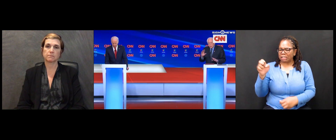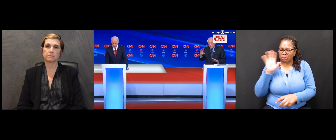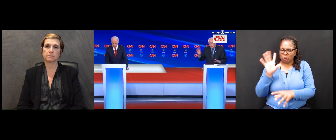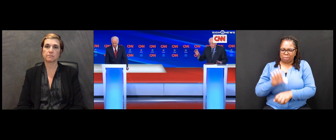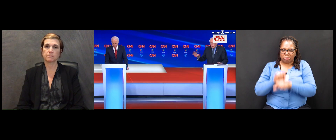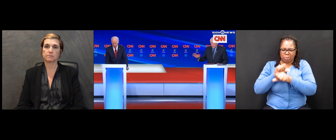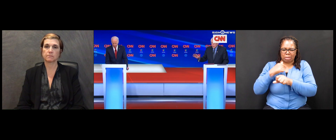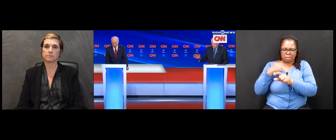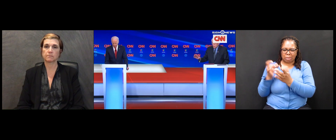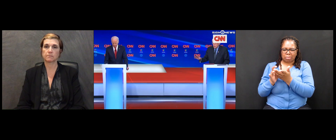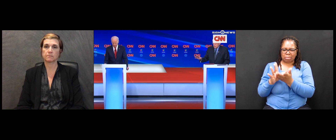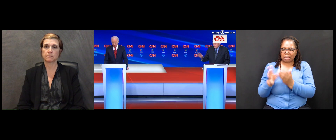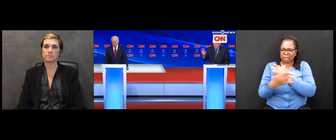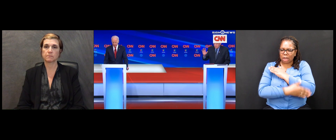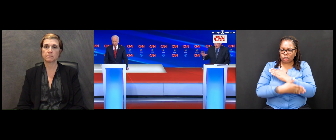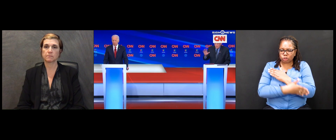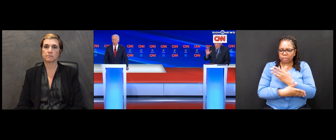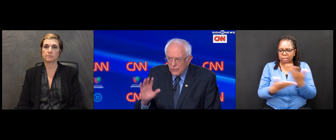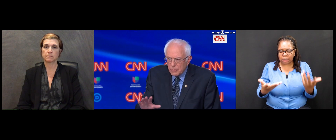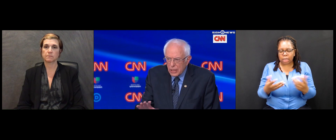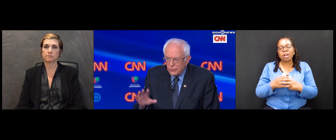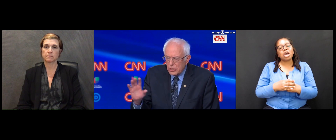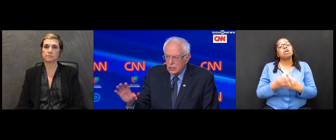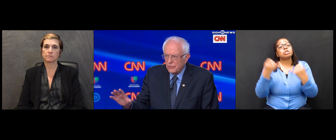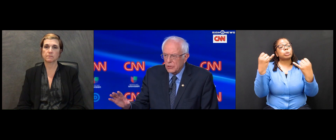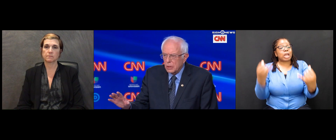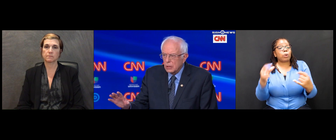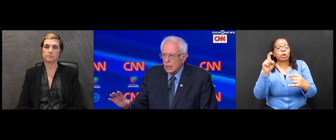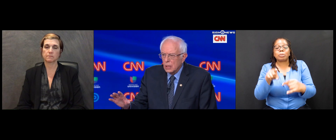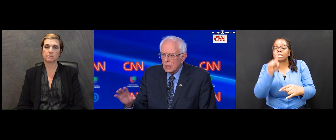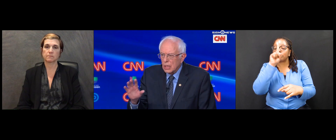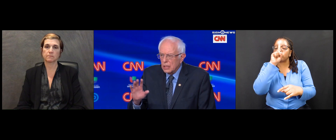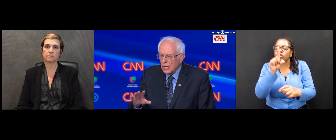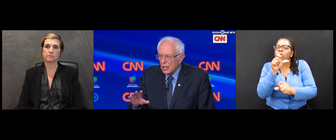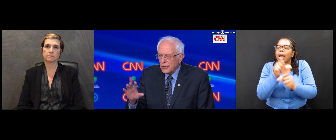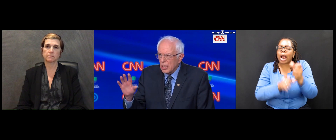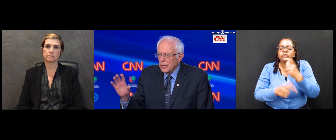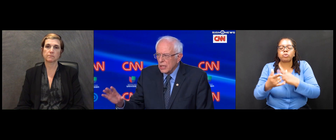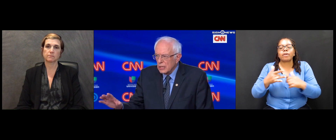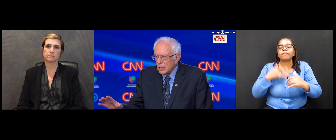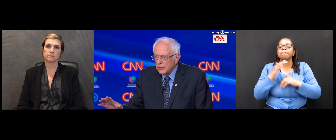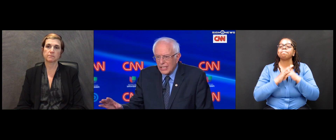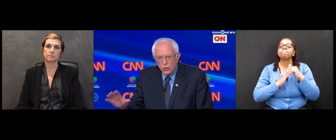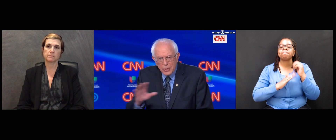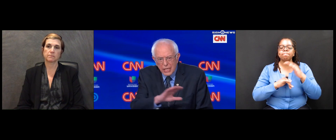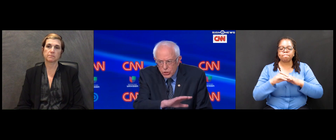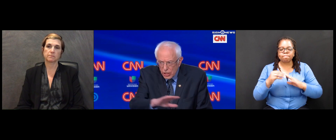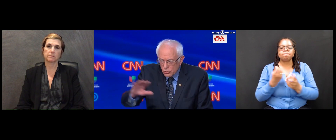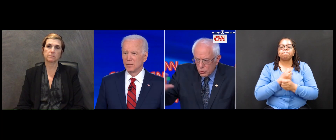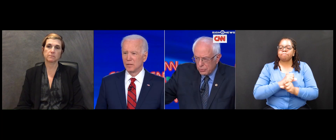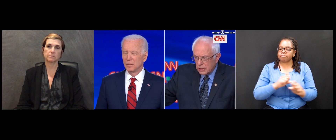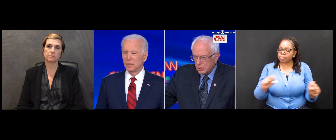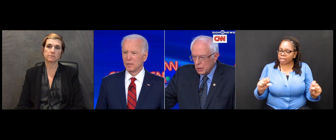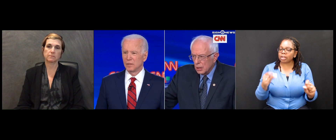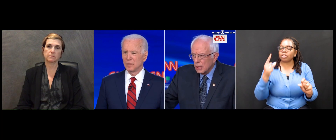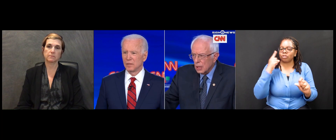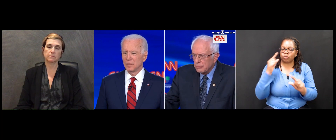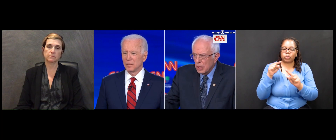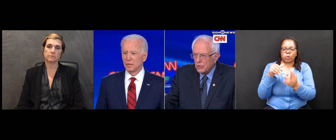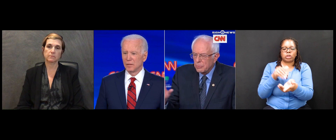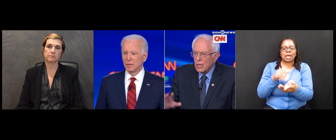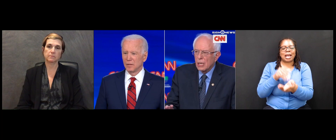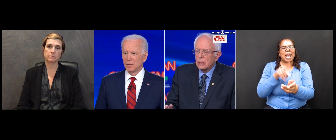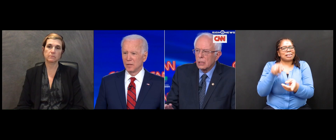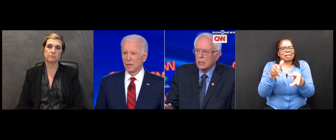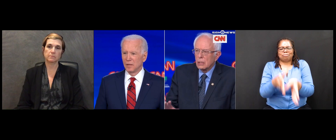So one of the things that we have to do is to make sure that everybody feels comfortable getting the health care that they need. That should be a general principle